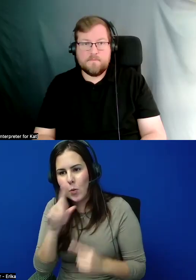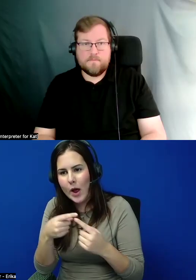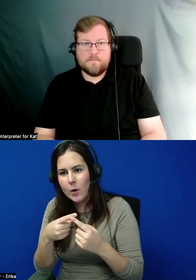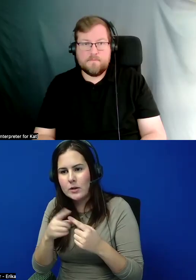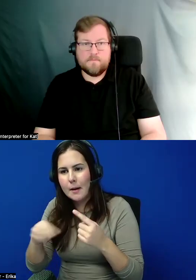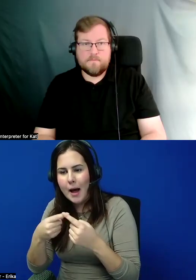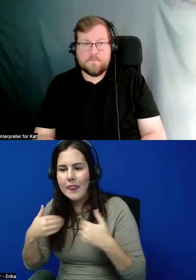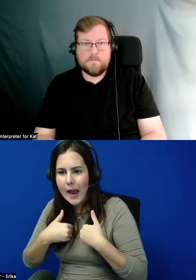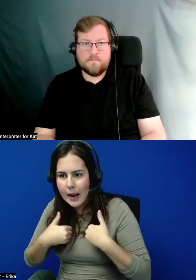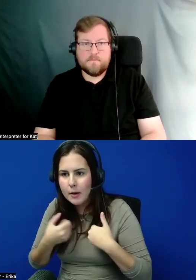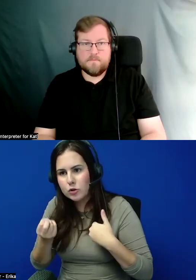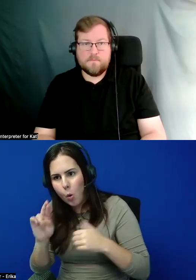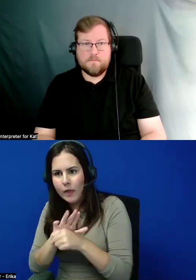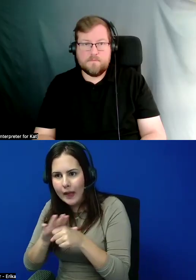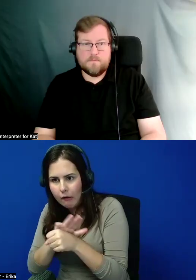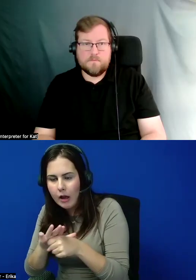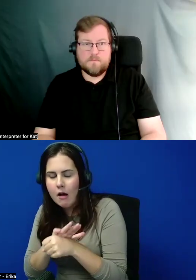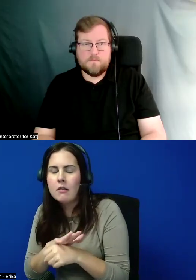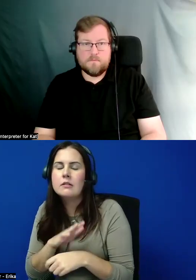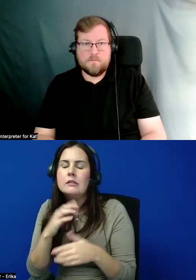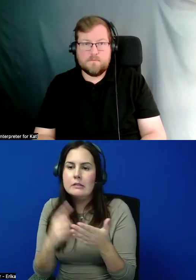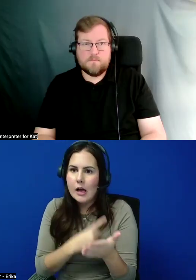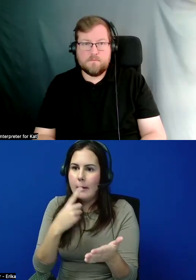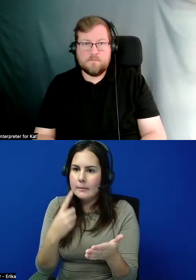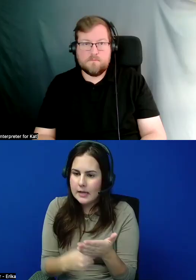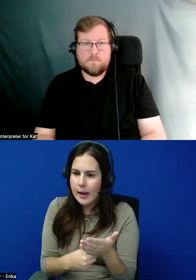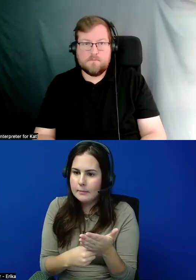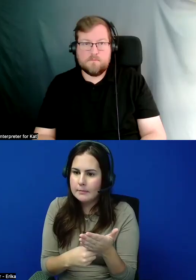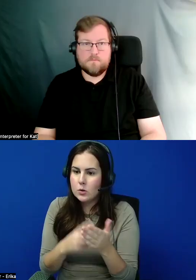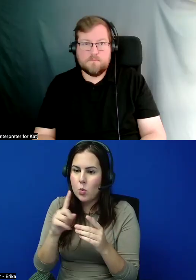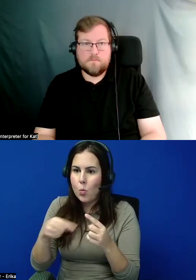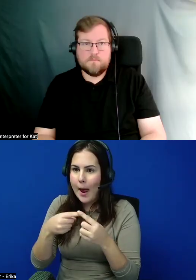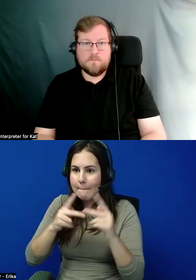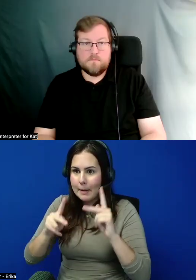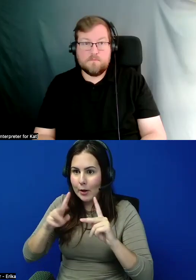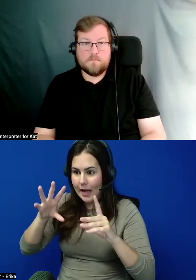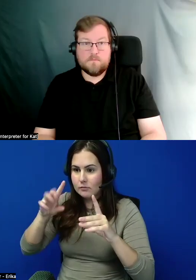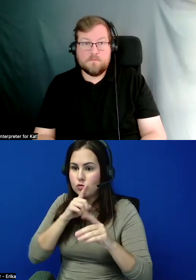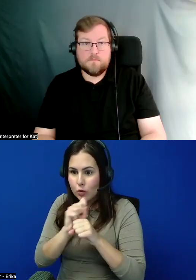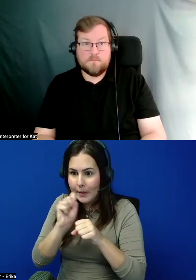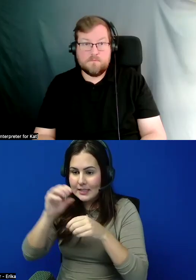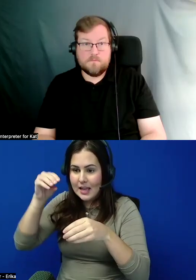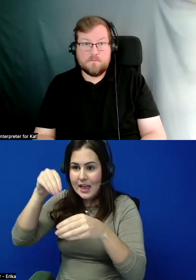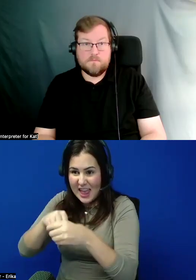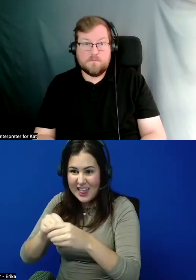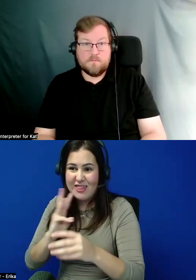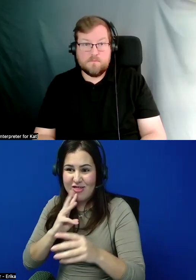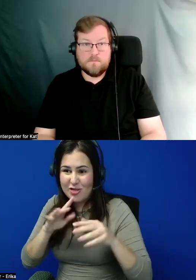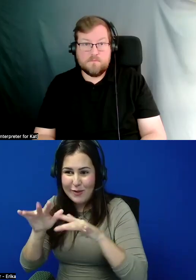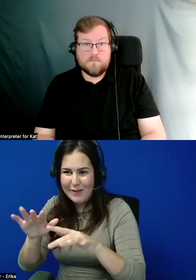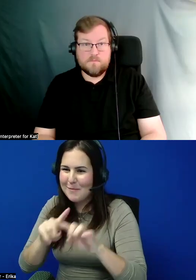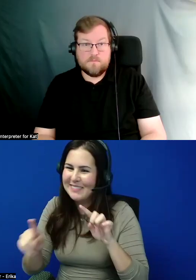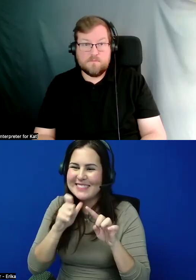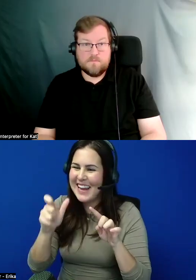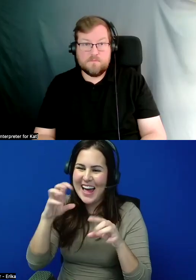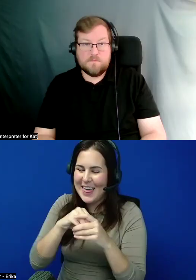We would tend to have someone. And the times when people got in the river, which got cut, so you don't see that. But